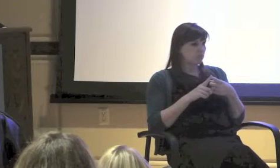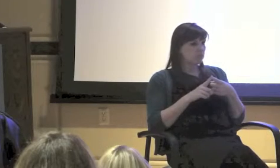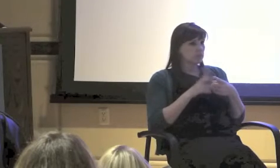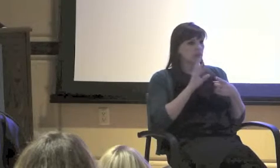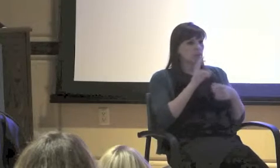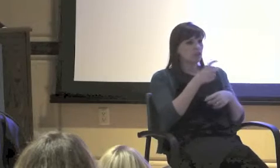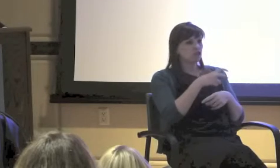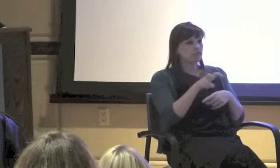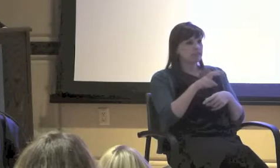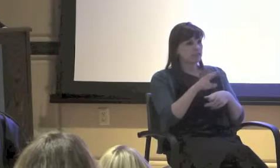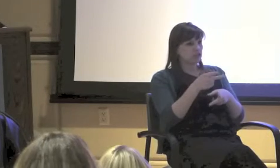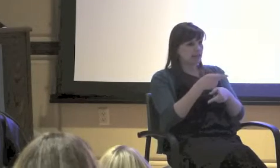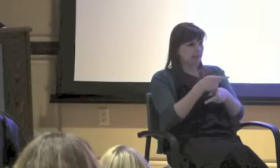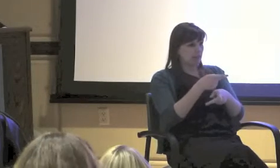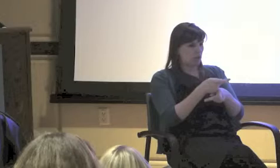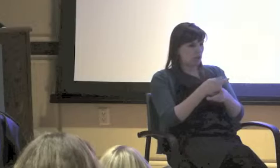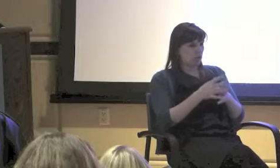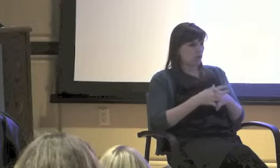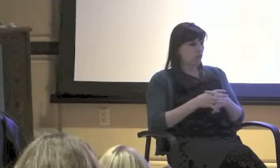transition care.